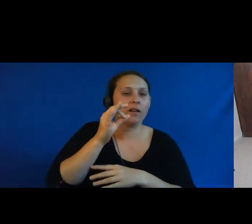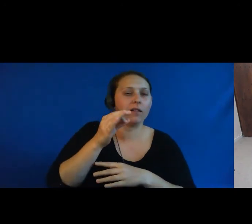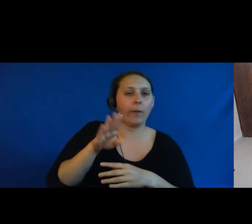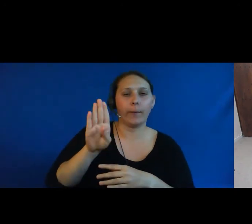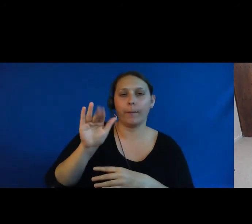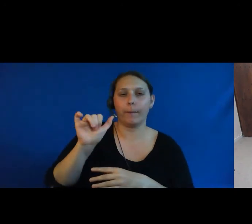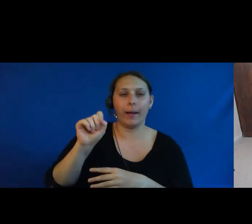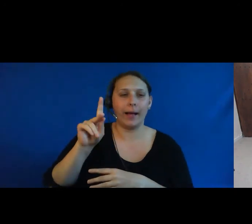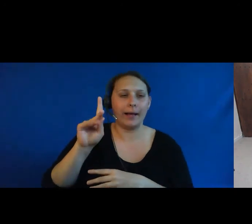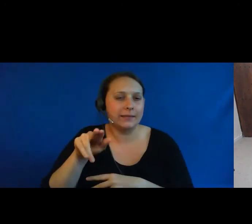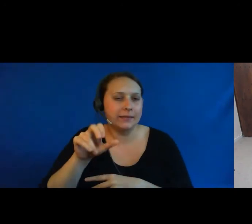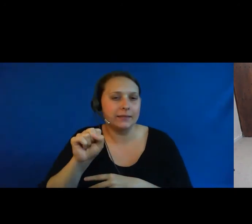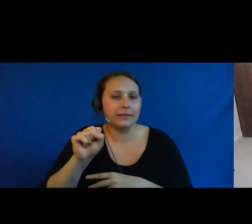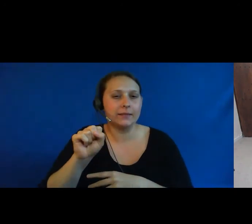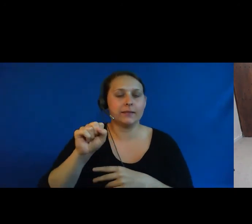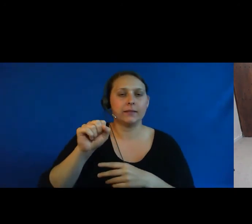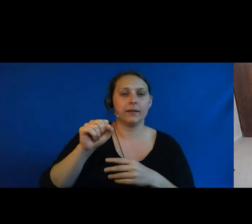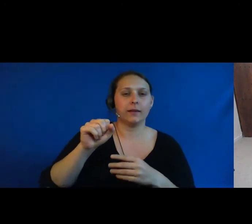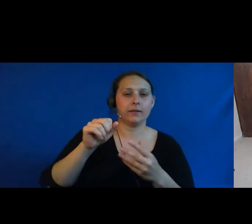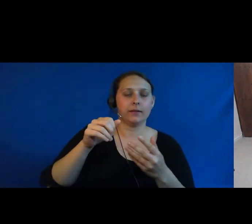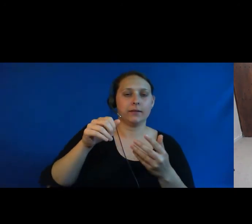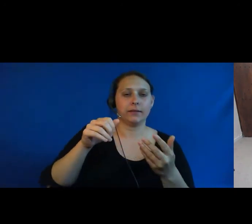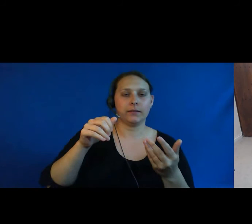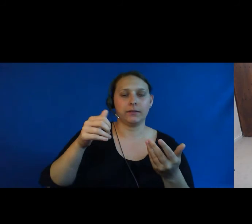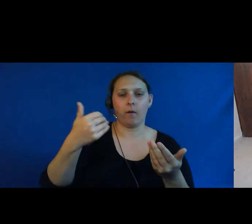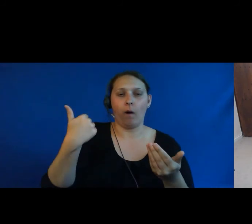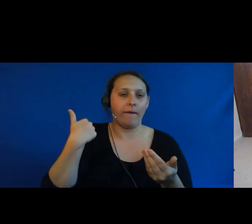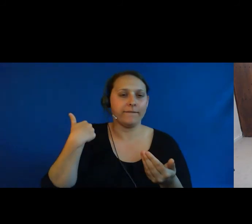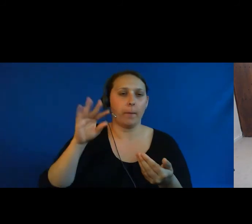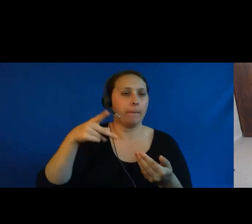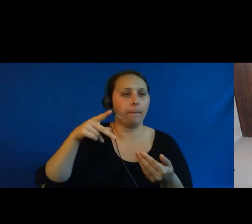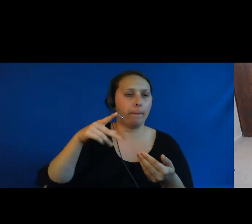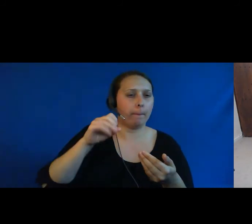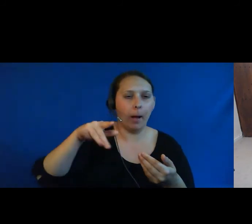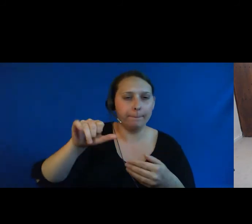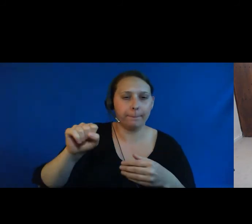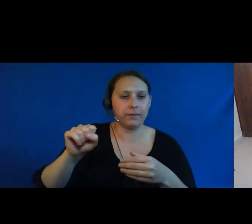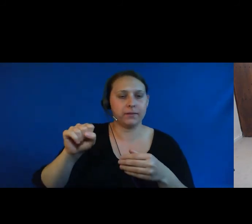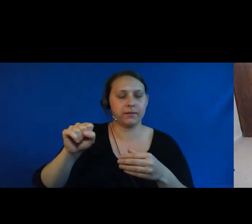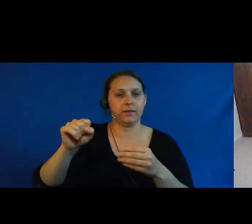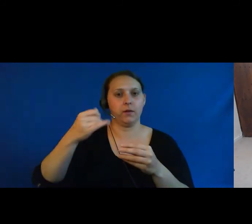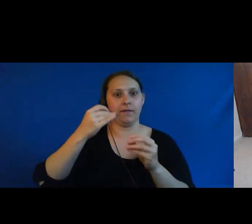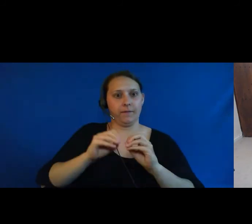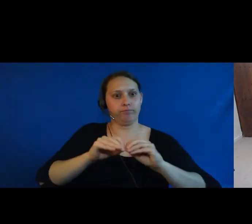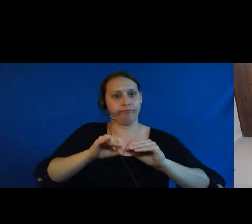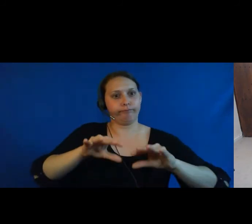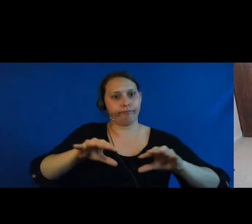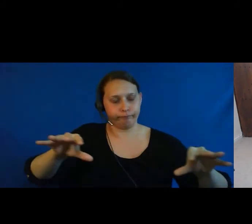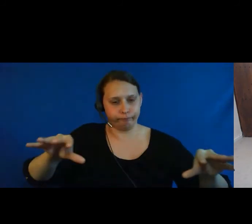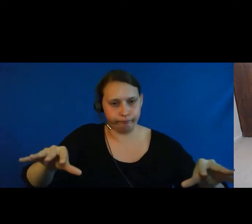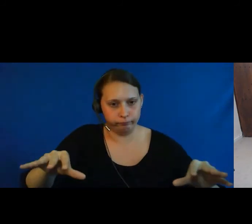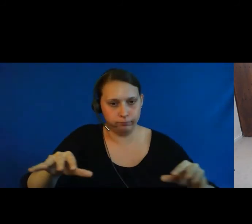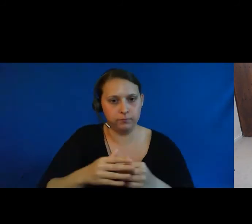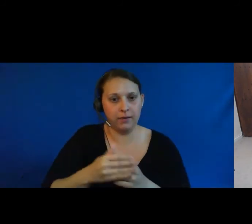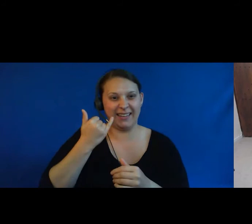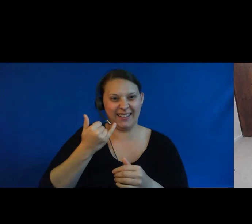verbascums or Welsh poppies, and you would like these to germinate. So by slightly